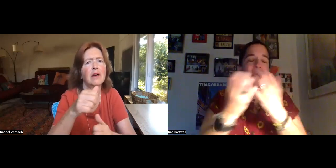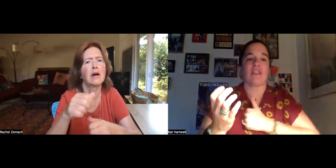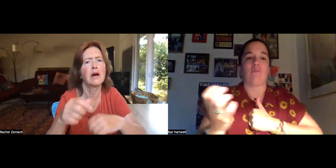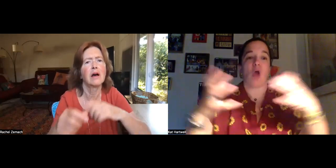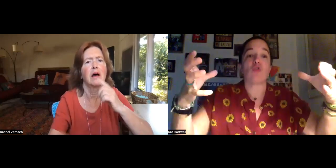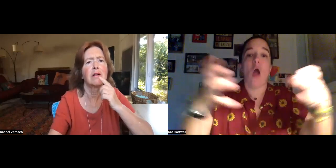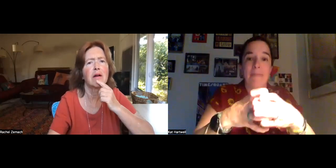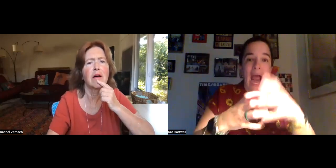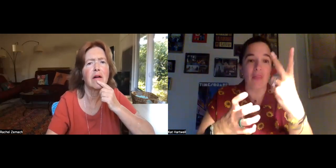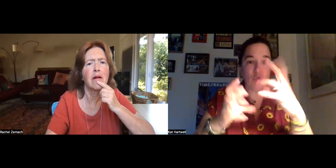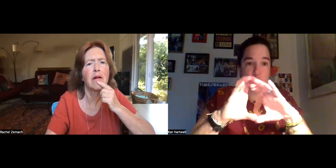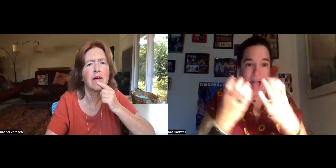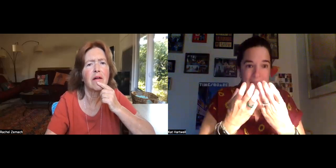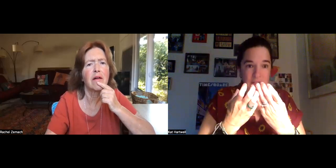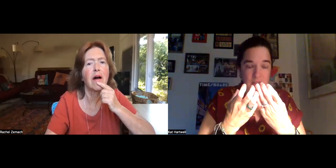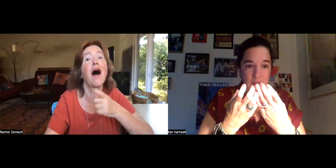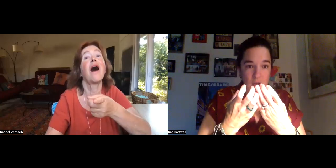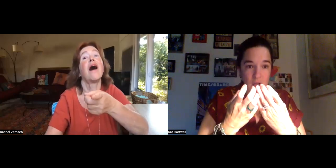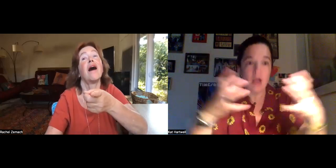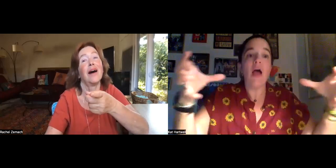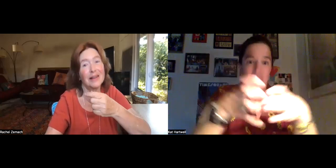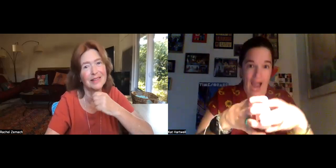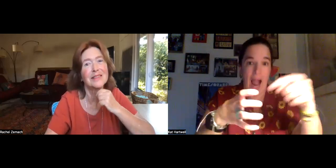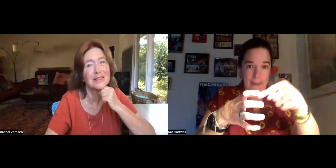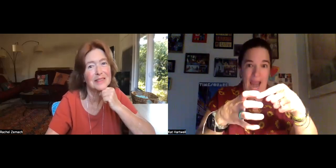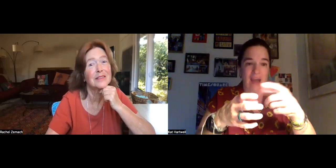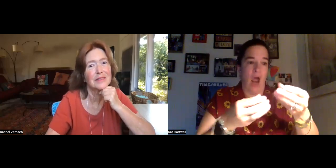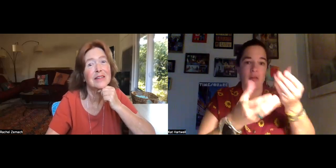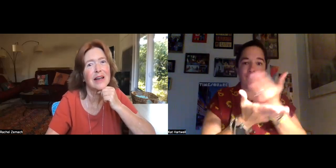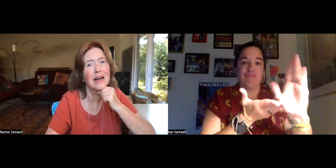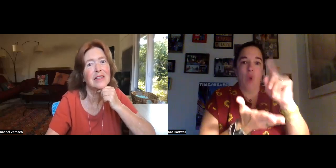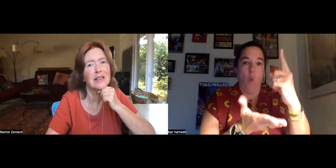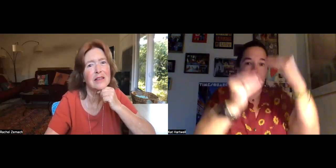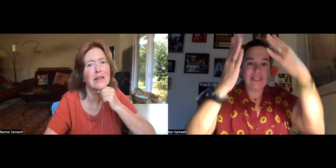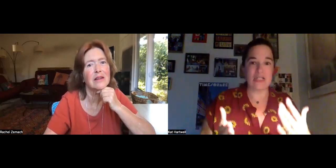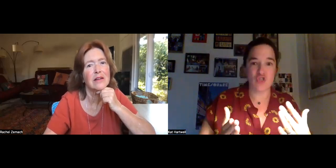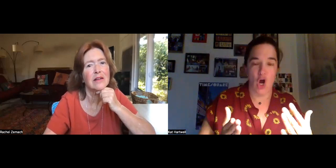classes, I'm down. To combine the two classes, that combine on one teacher.